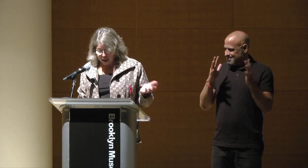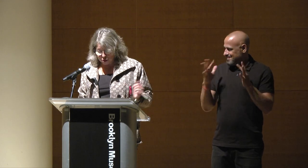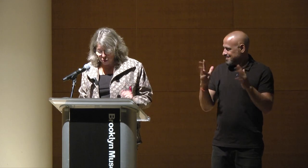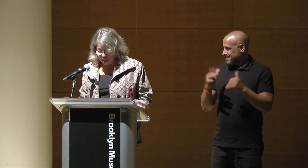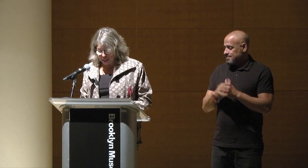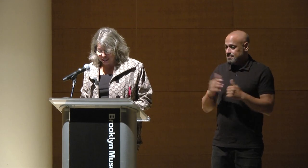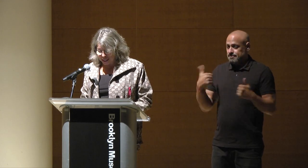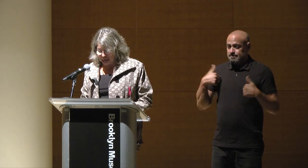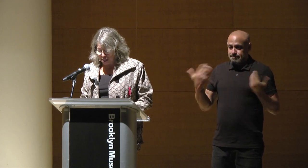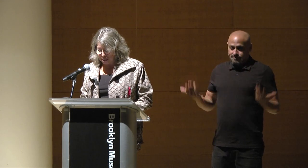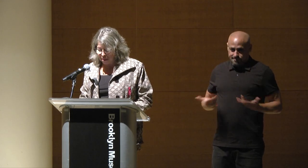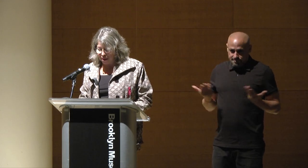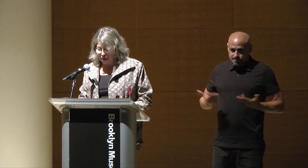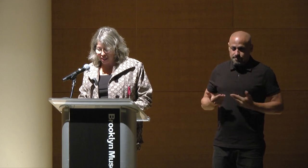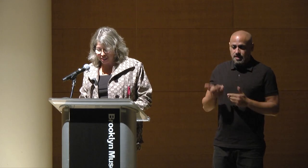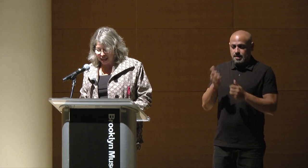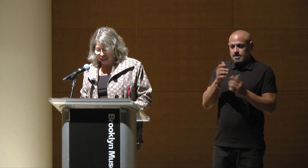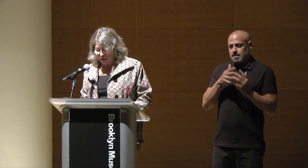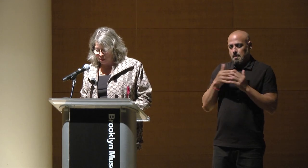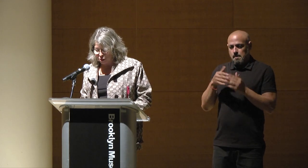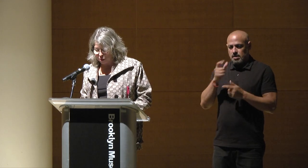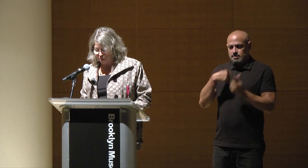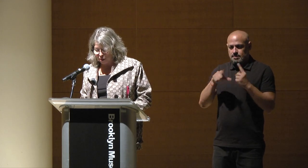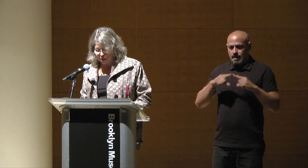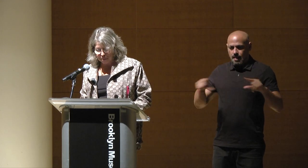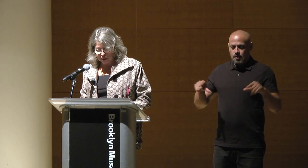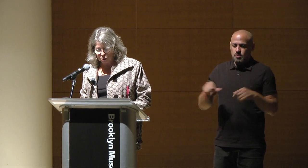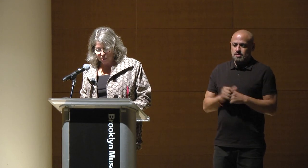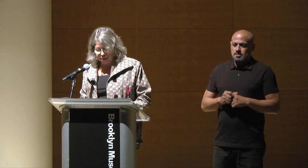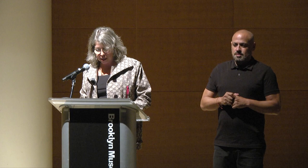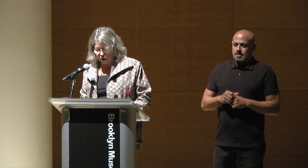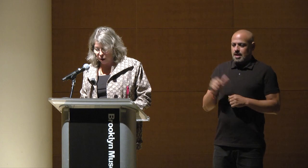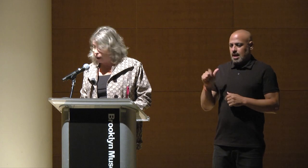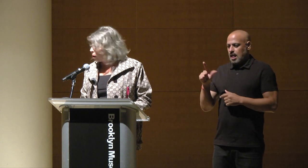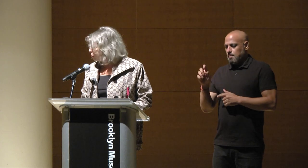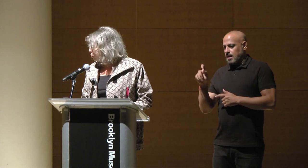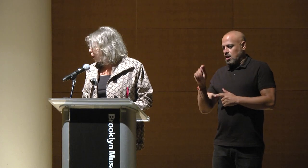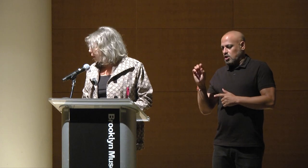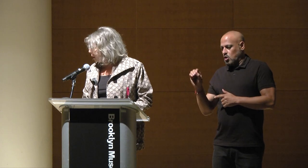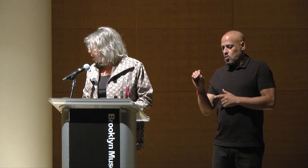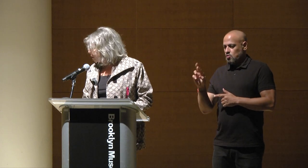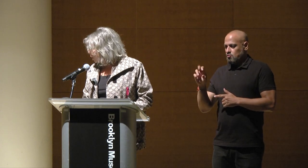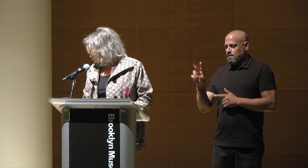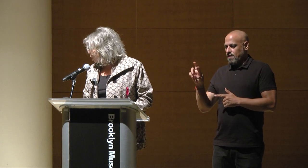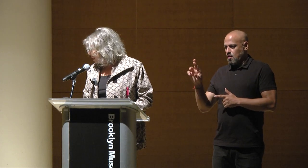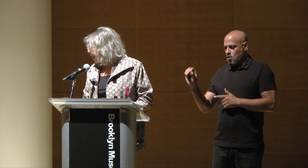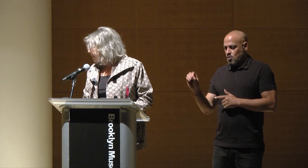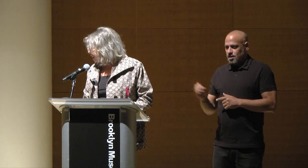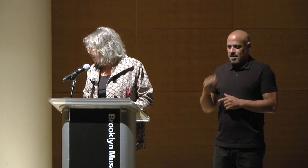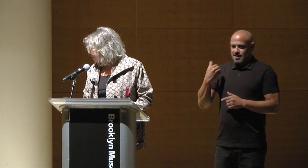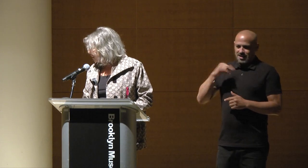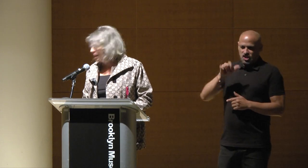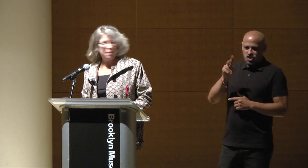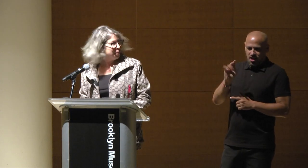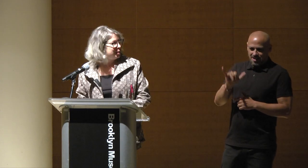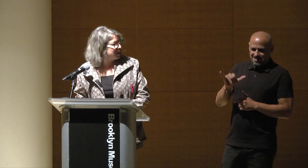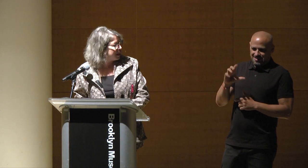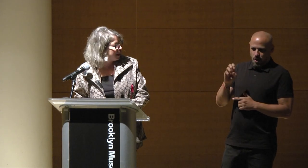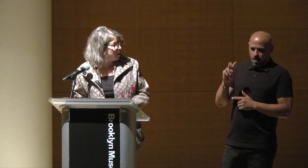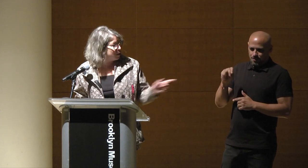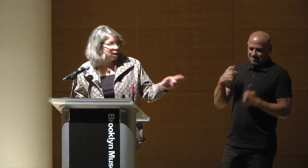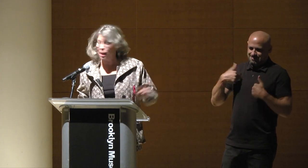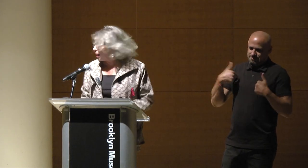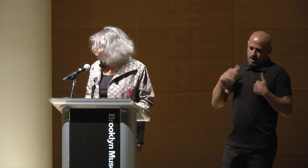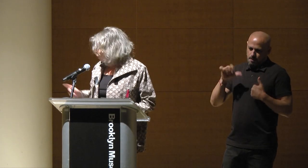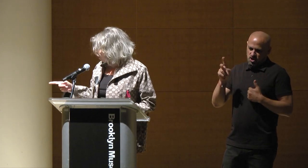Now, I am joined on stage by American Sign Language interpreters Alberto Madero and also Johnny. Are you Johnny? Hi, Johnny Cole. Where's